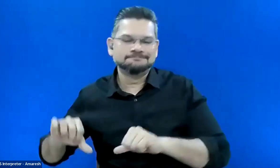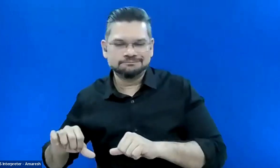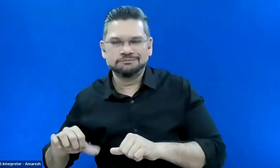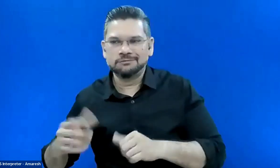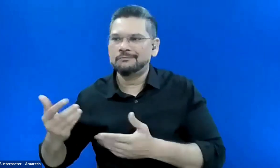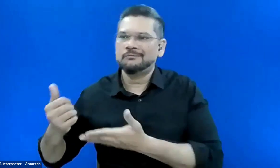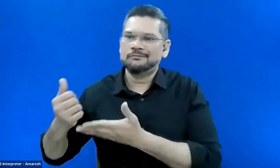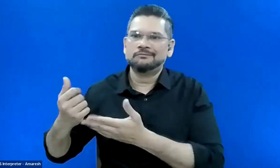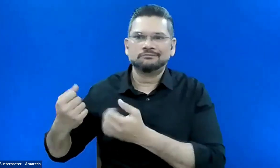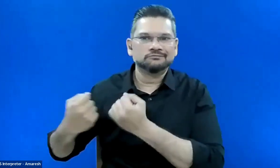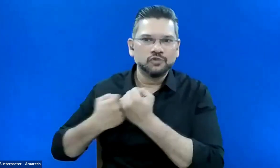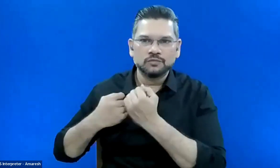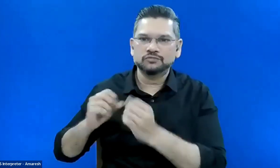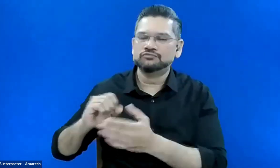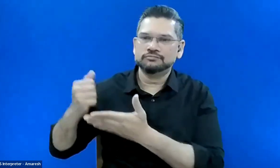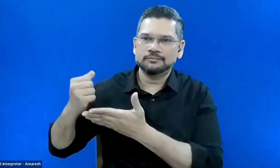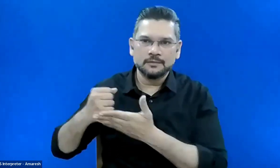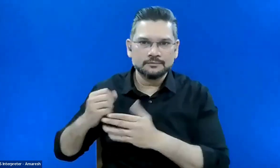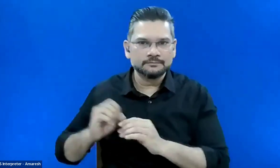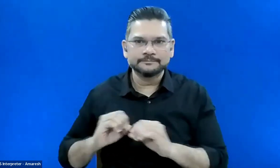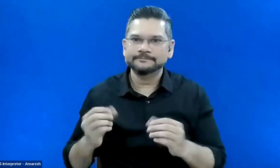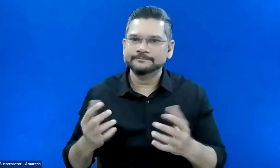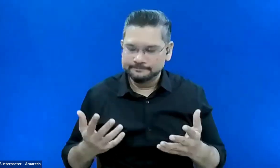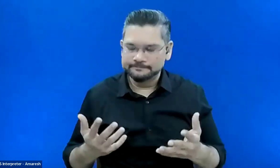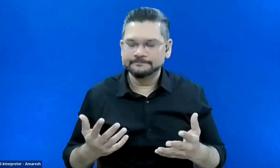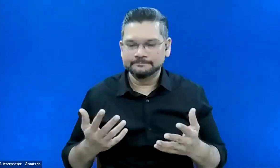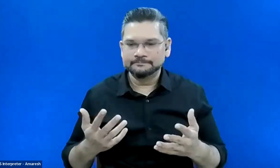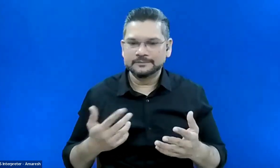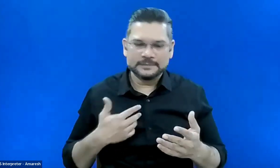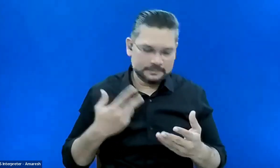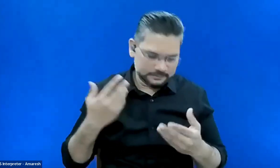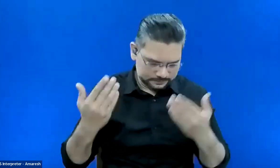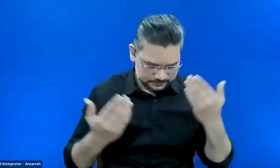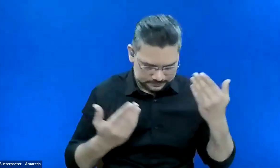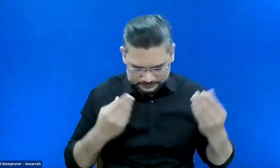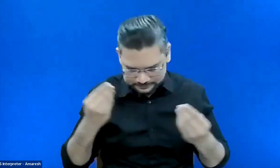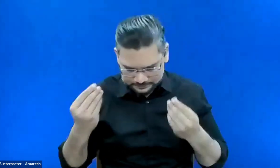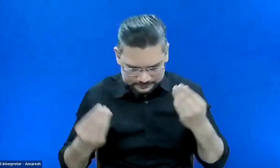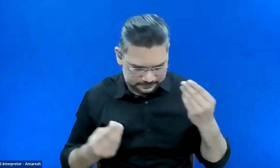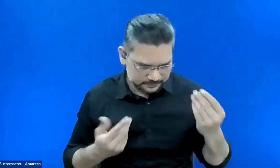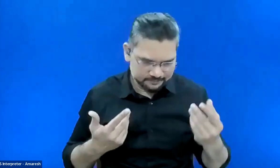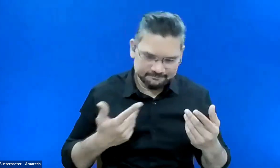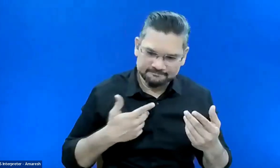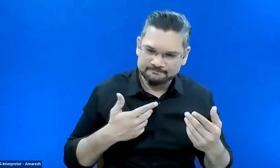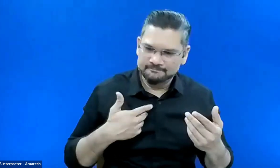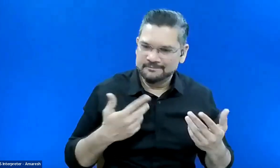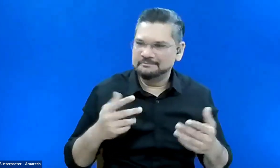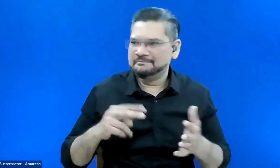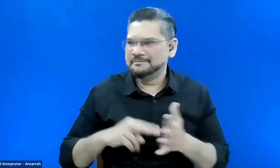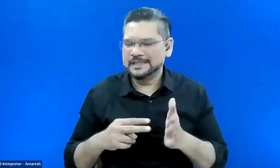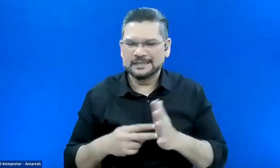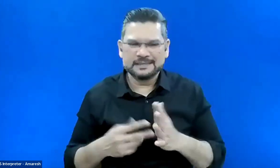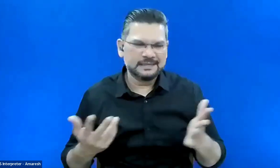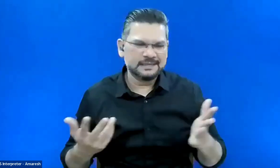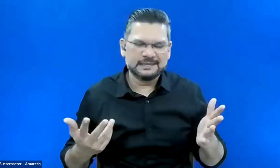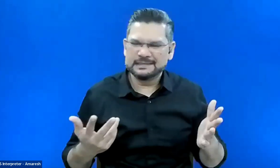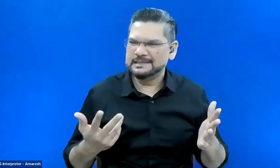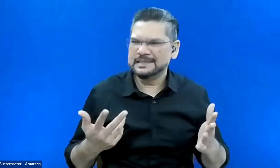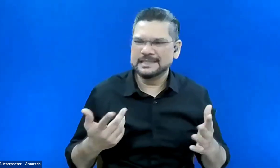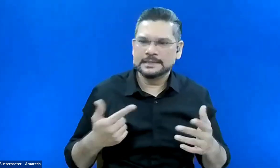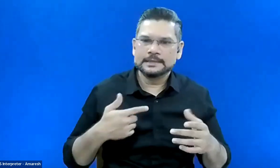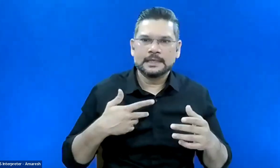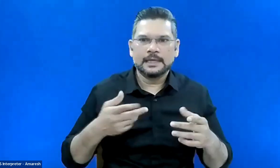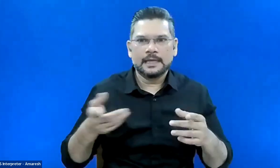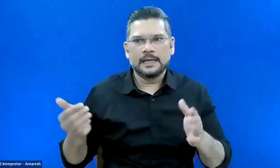making you feel like you're such a burden that we need to take you away from us so that you can